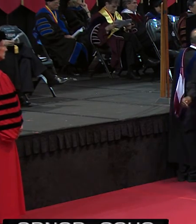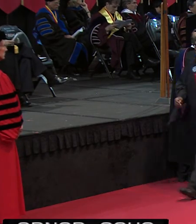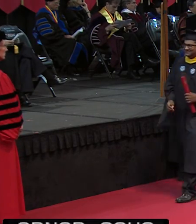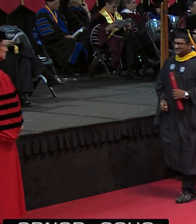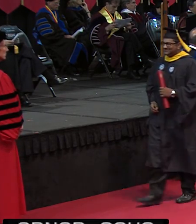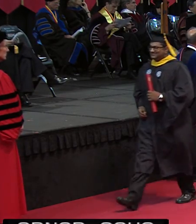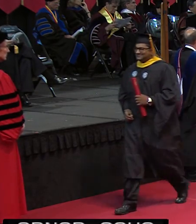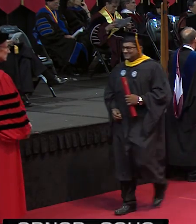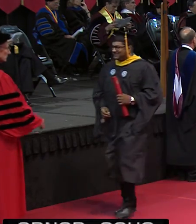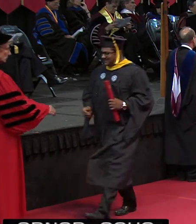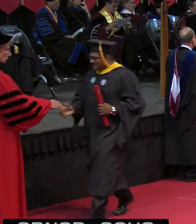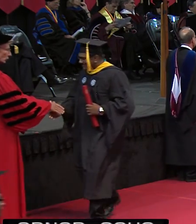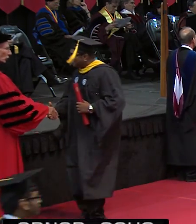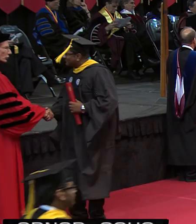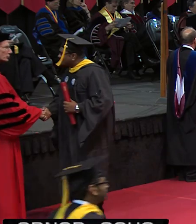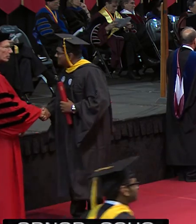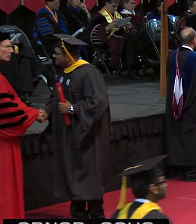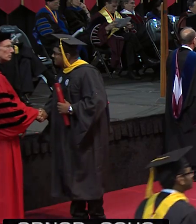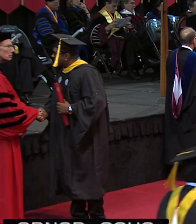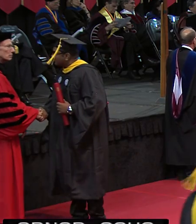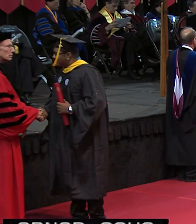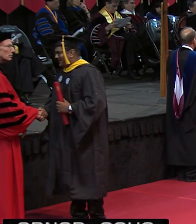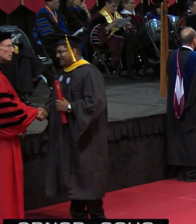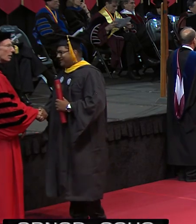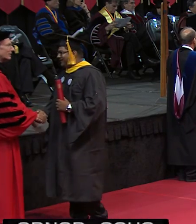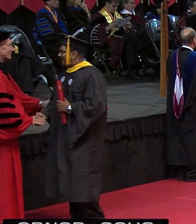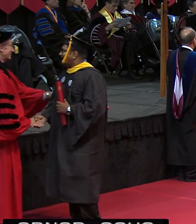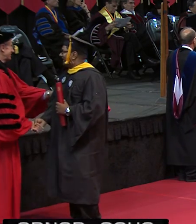Salman Vazirali Siddiq.